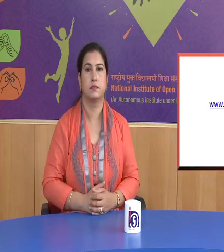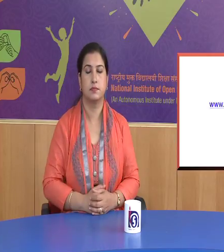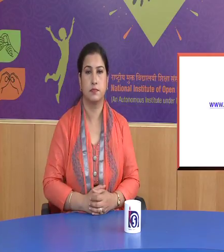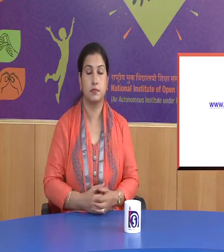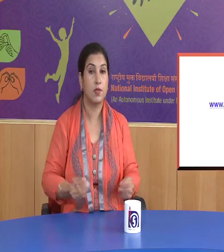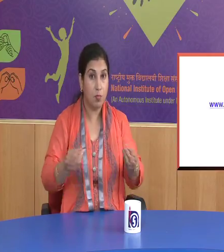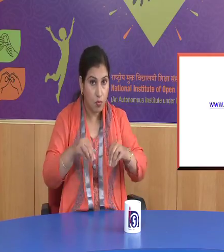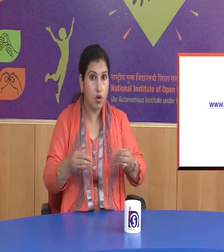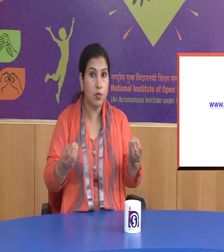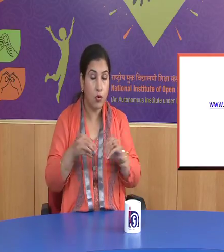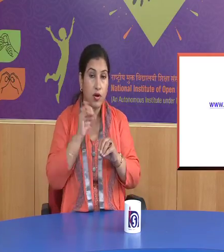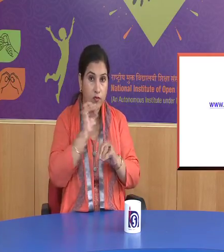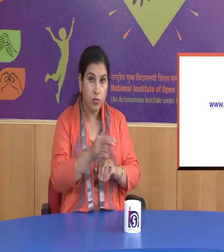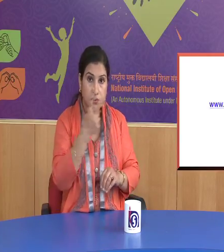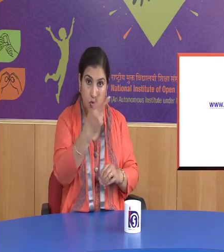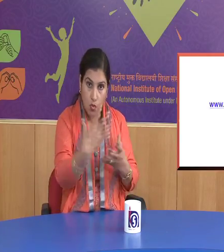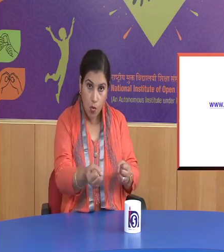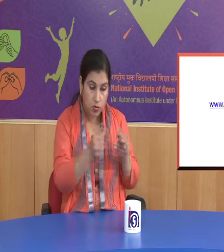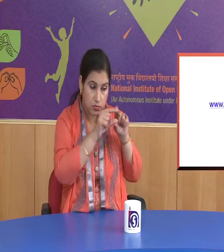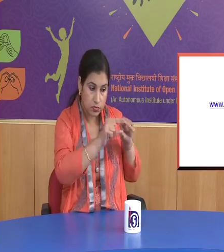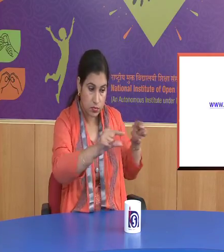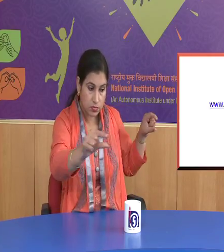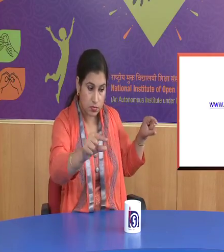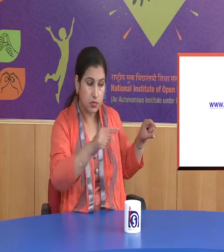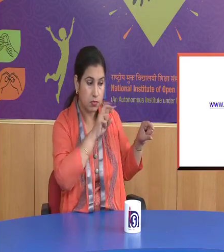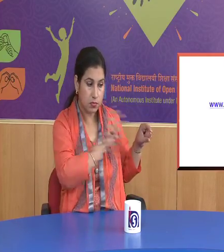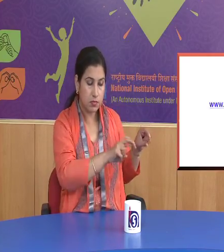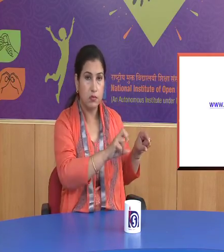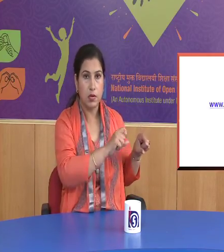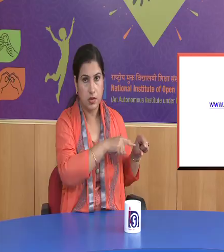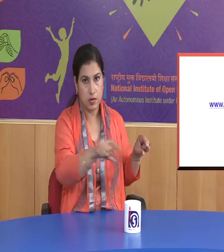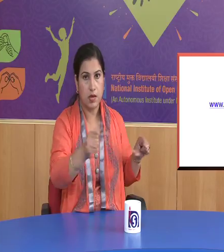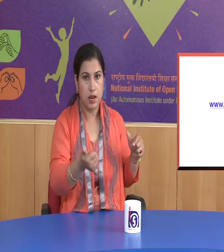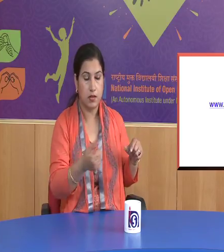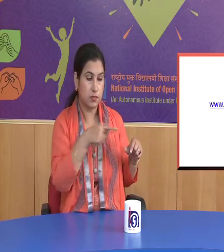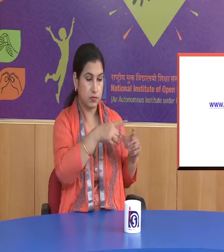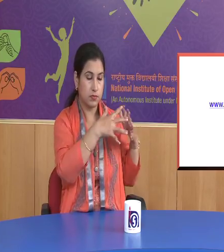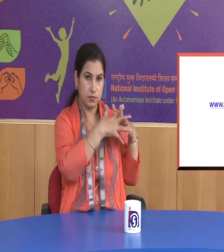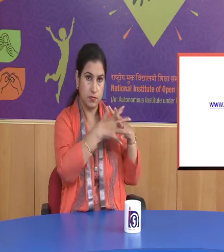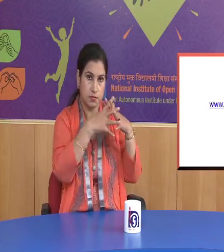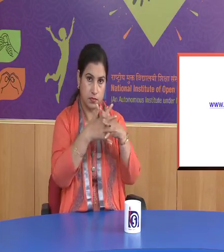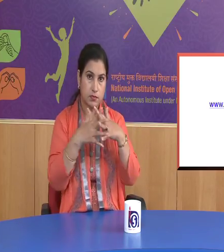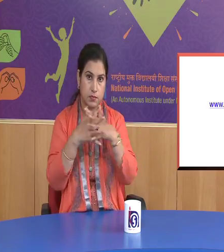For more information, you may visit website at